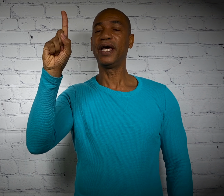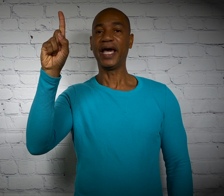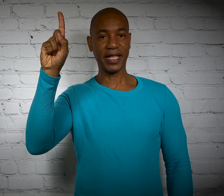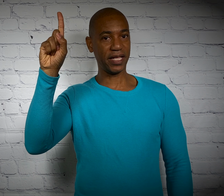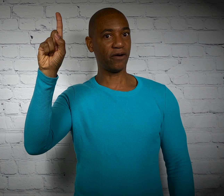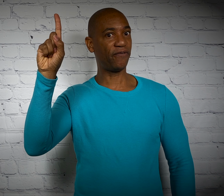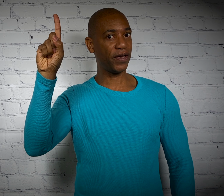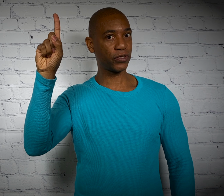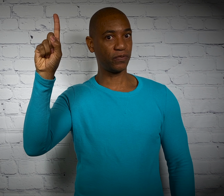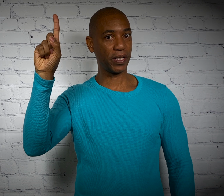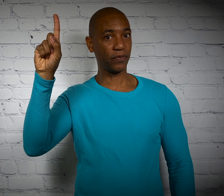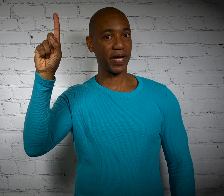and then they'll finger spell the rest.